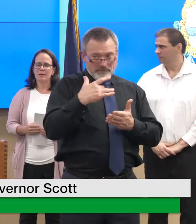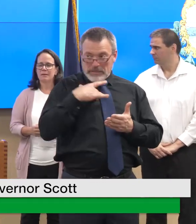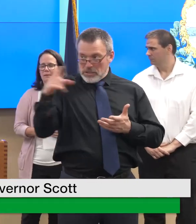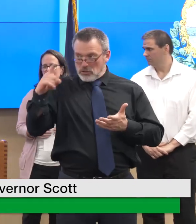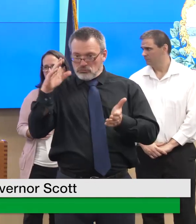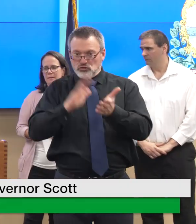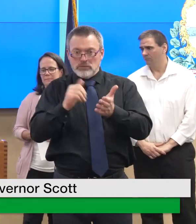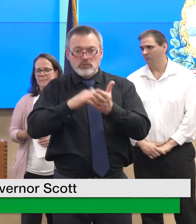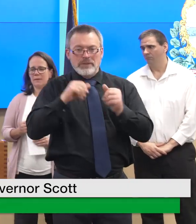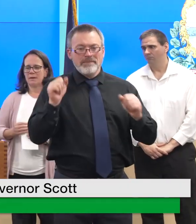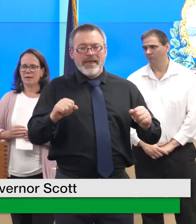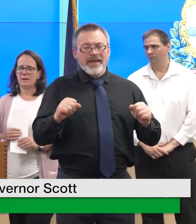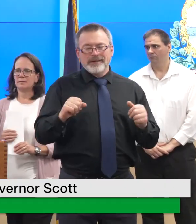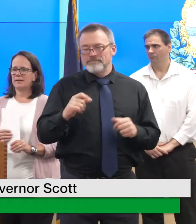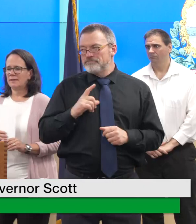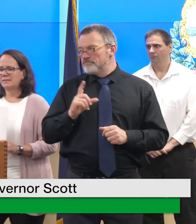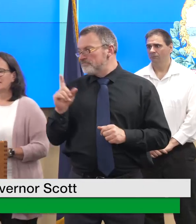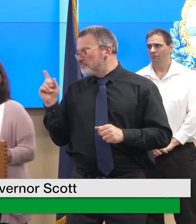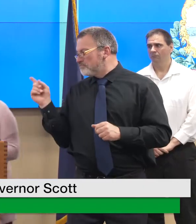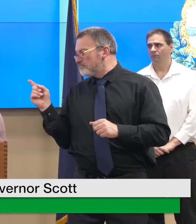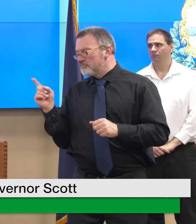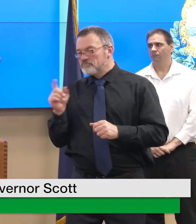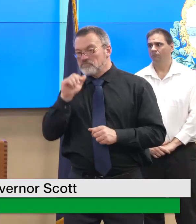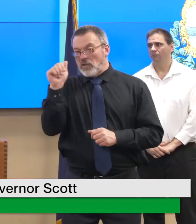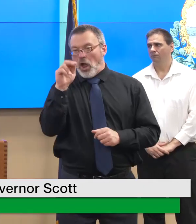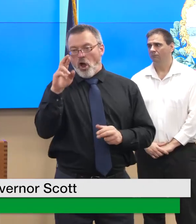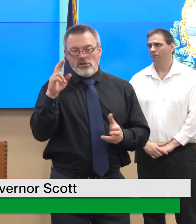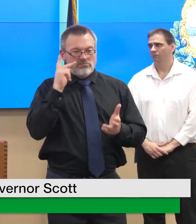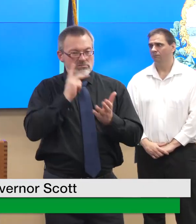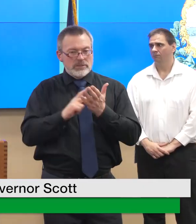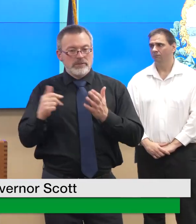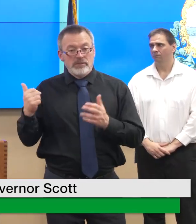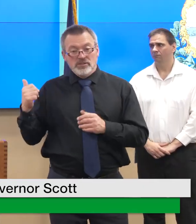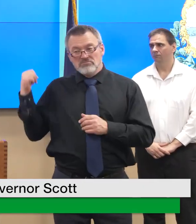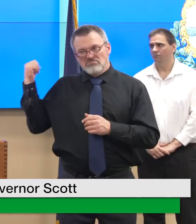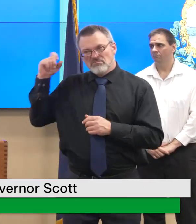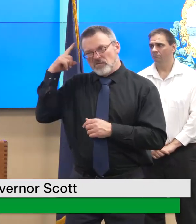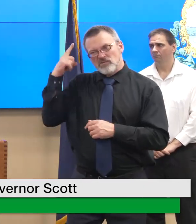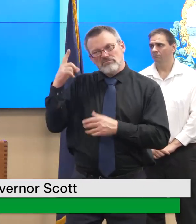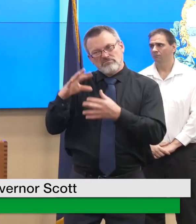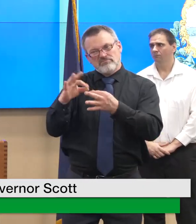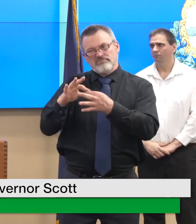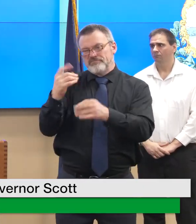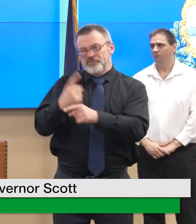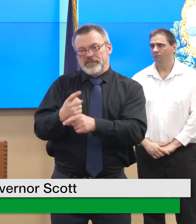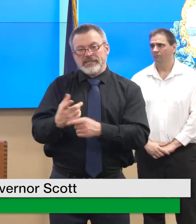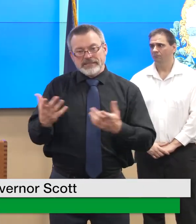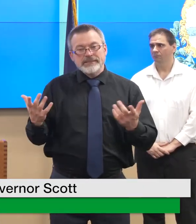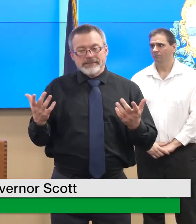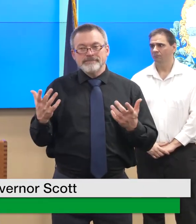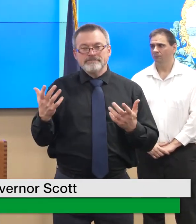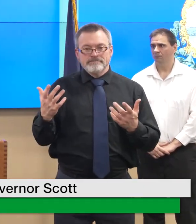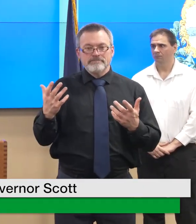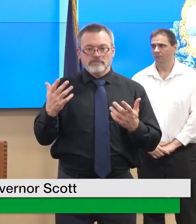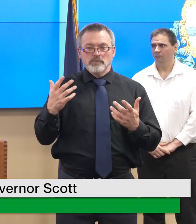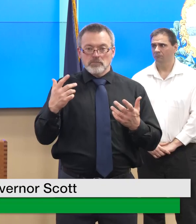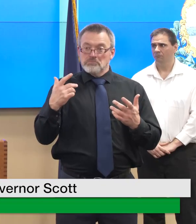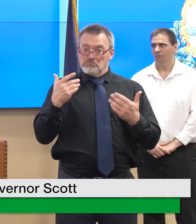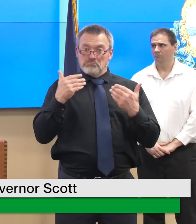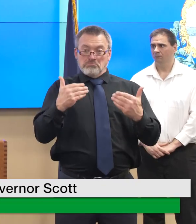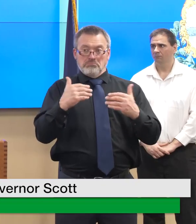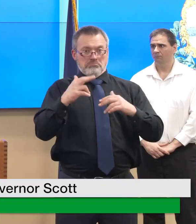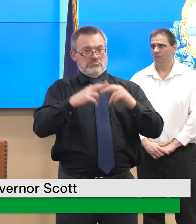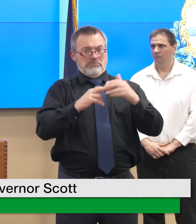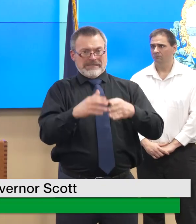Secretary Moore. I think the governor is exactly right. It would be a very expensive proposition and a